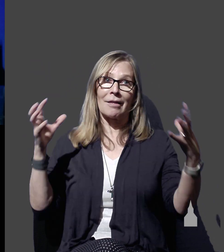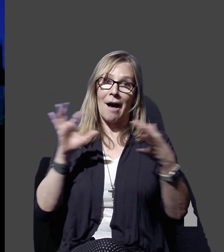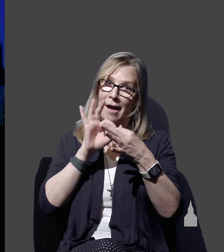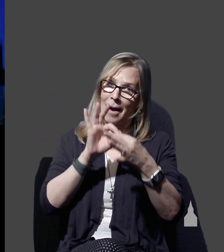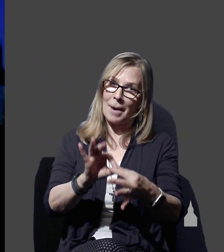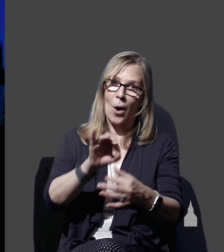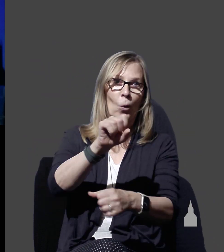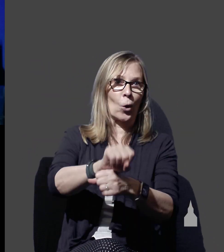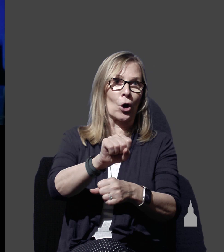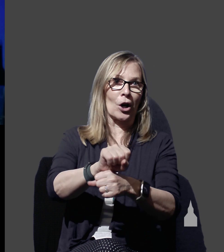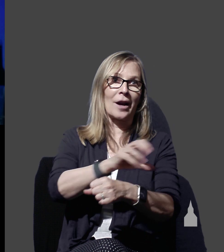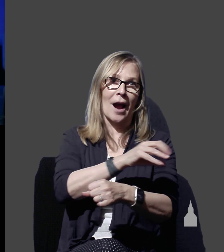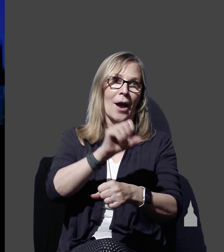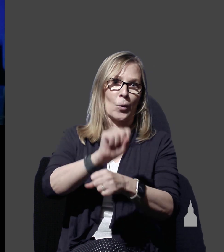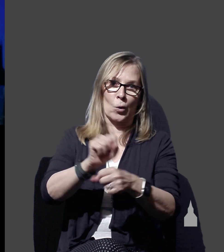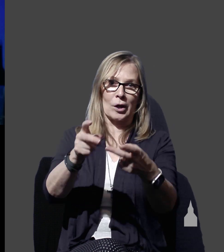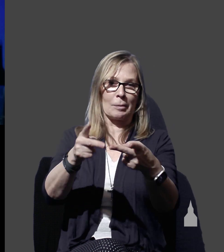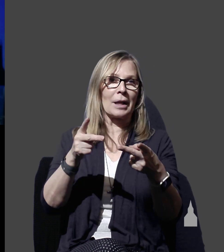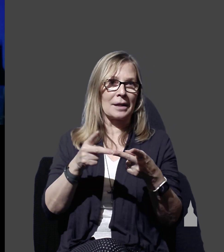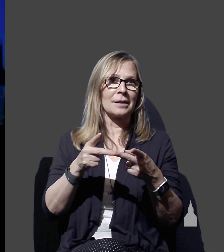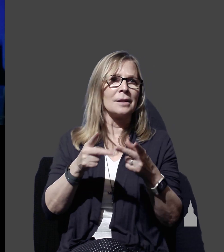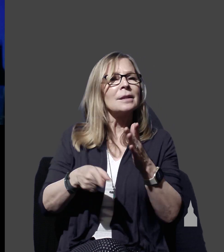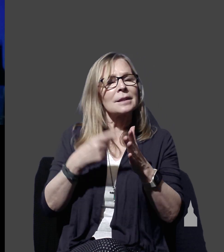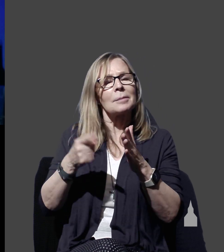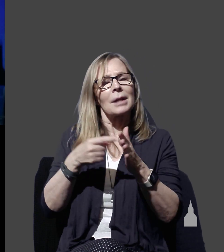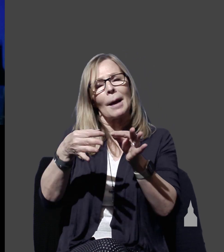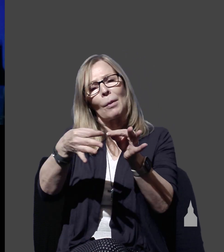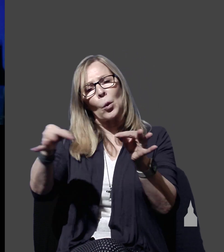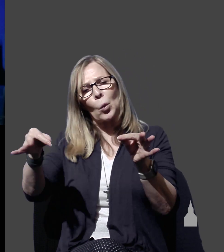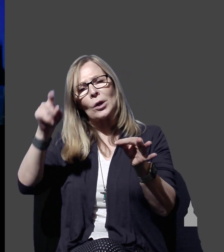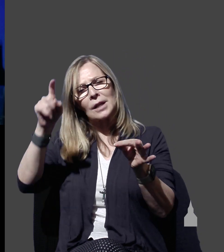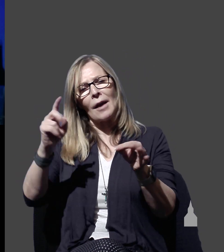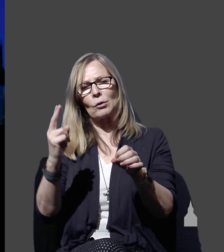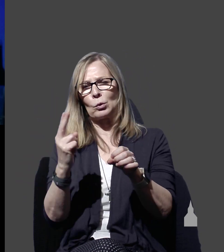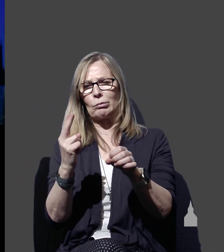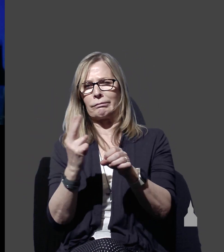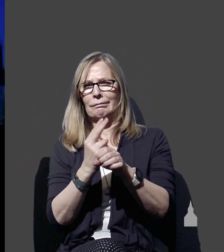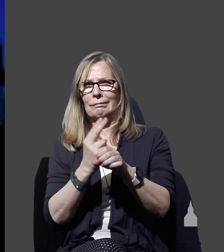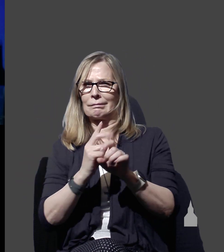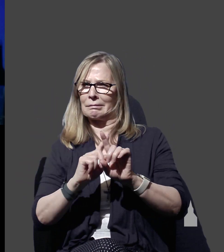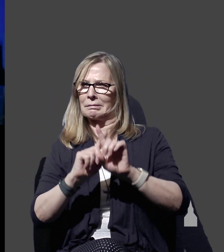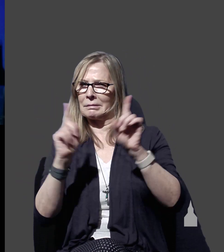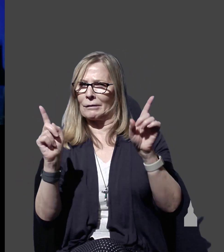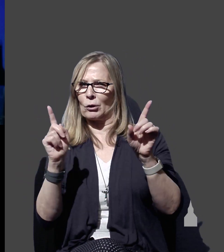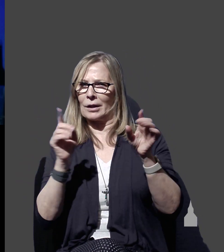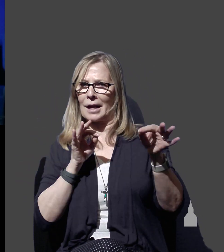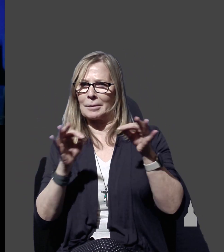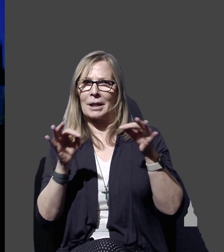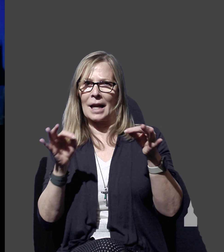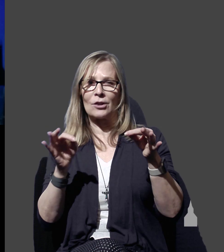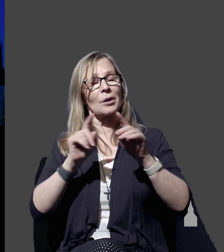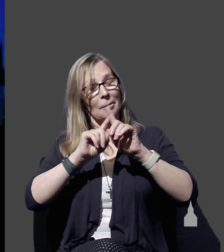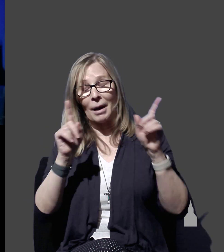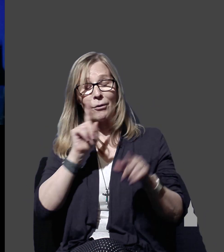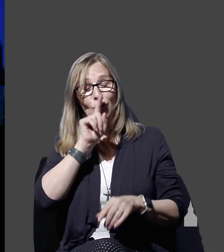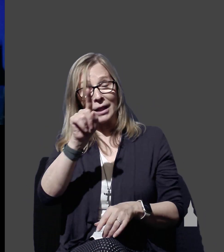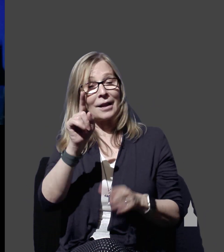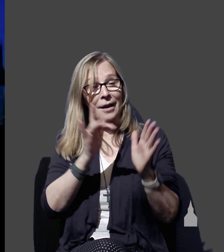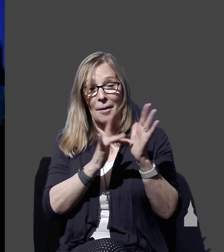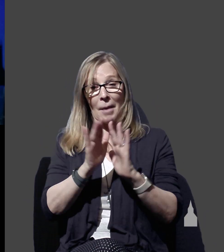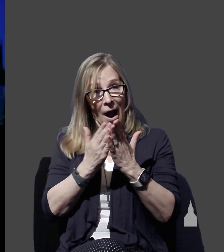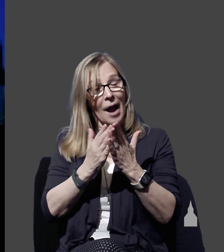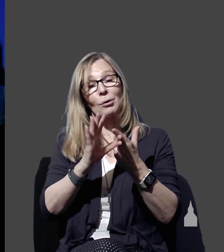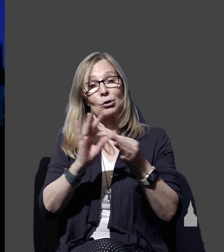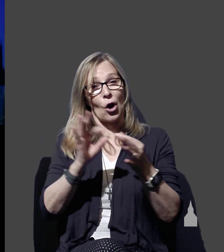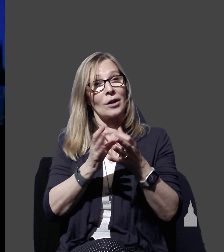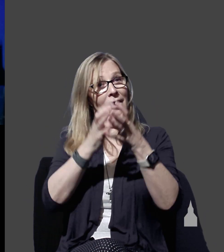the workplace. Sometimes the words used have to be explained a little bit for our context, but the reality is the Bible says a lot about